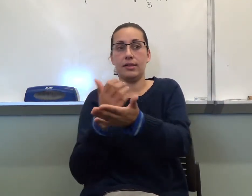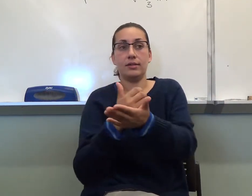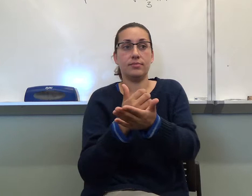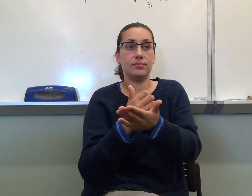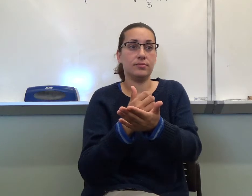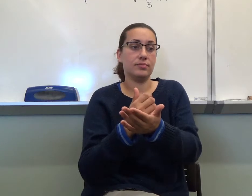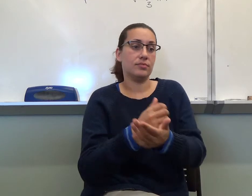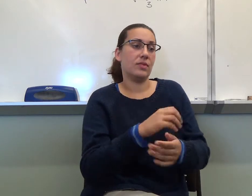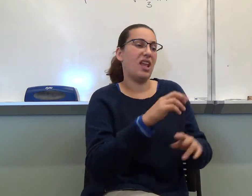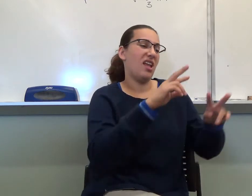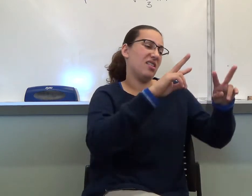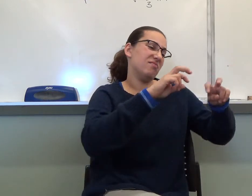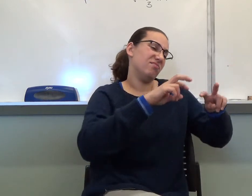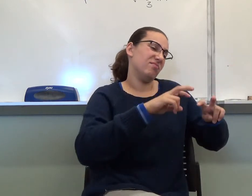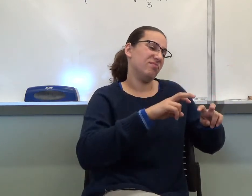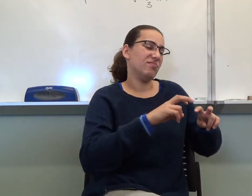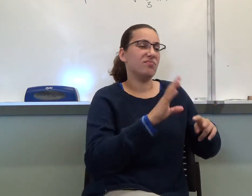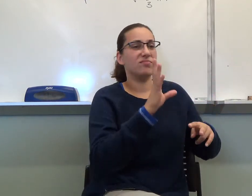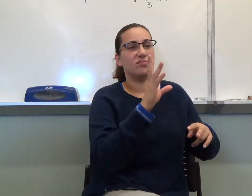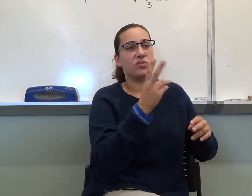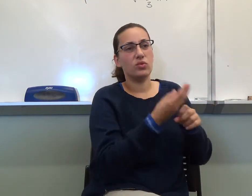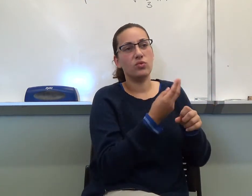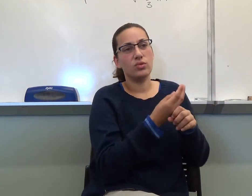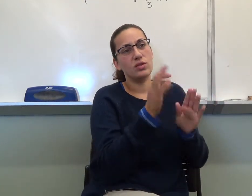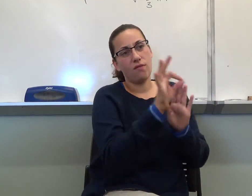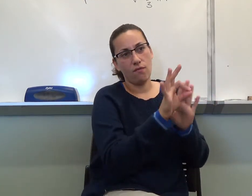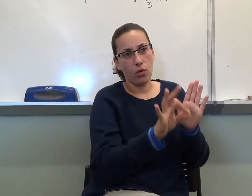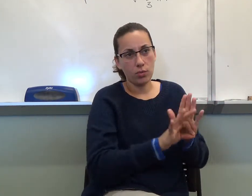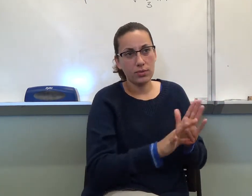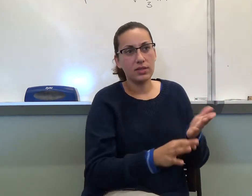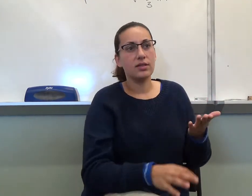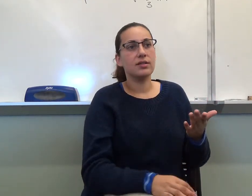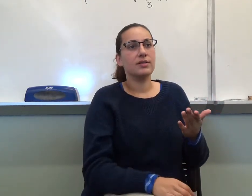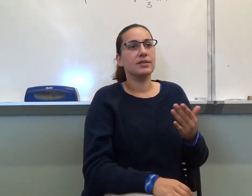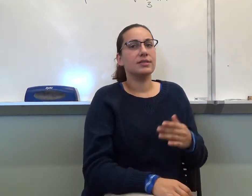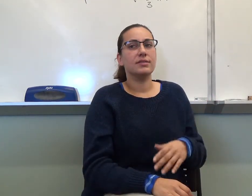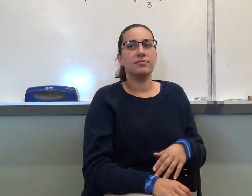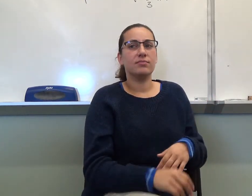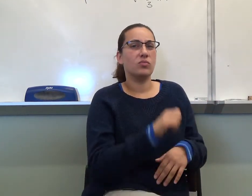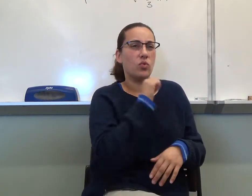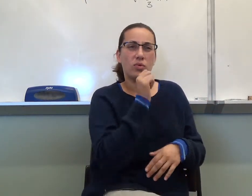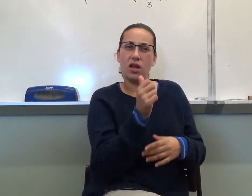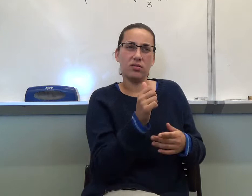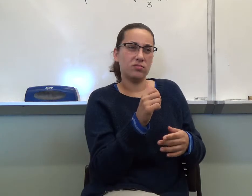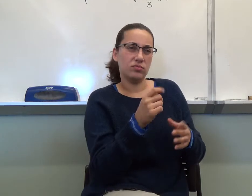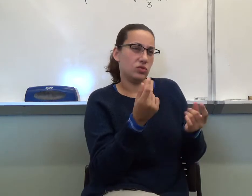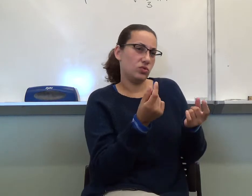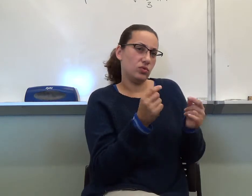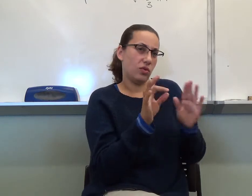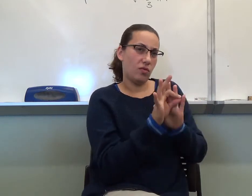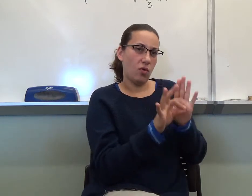formulas. Some of those formulas are kind of esoteric, and we're not going to do them in our course. We'll do them in some other